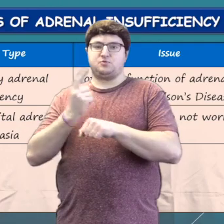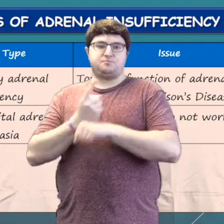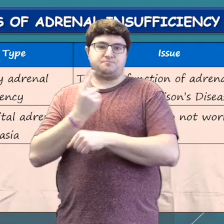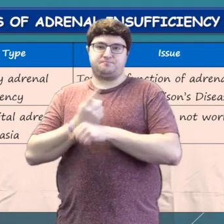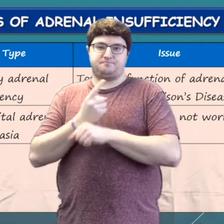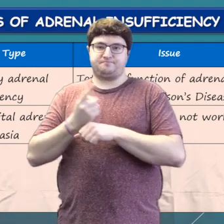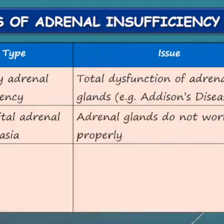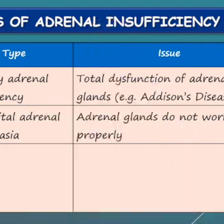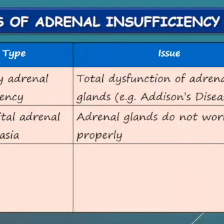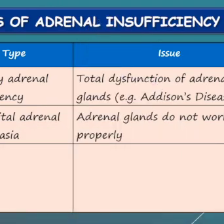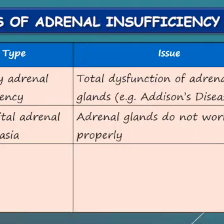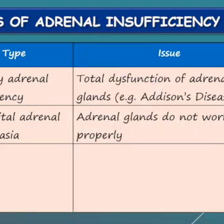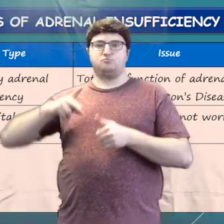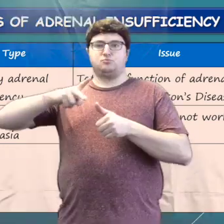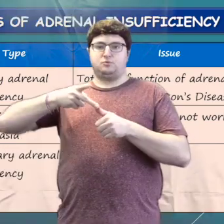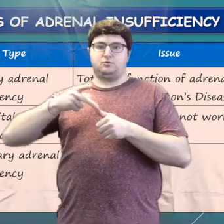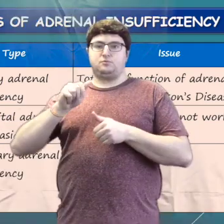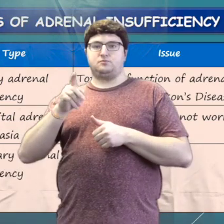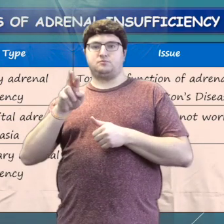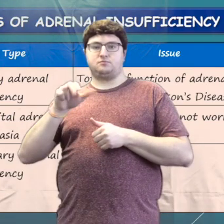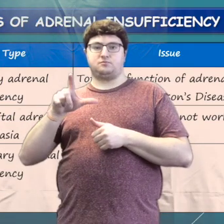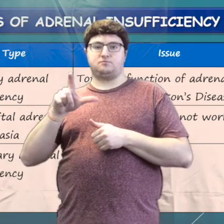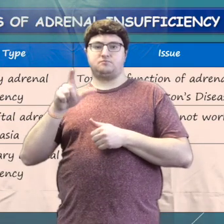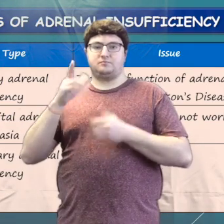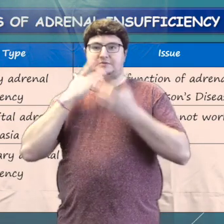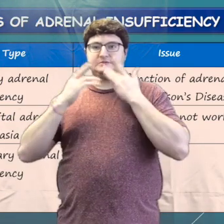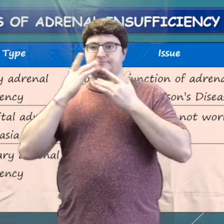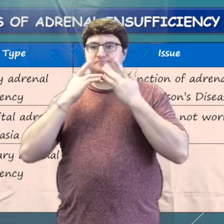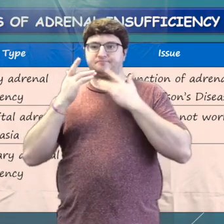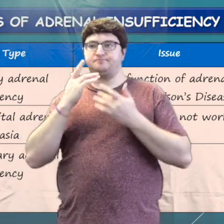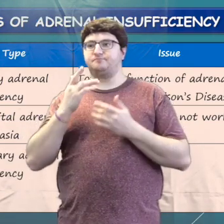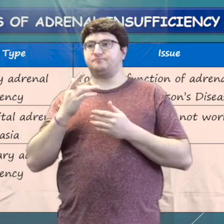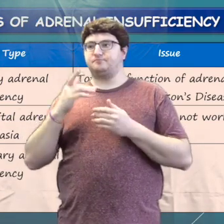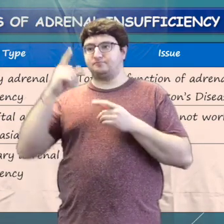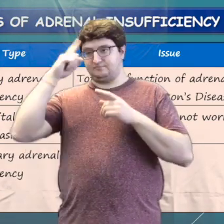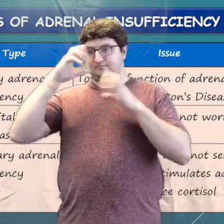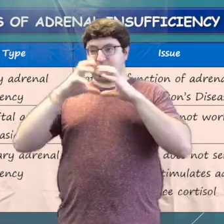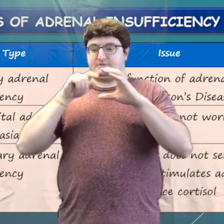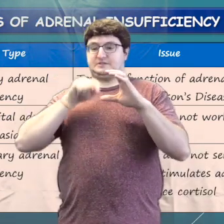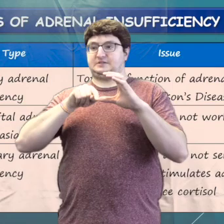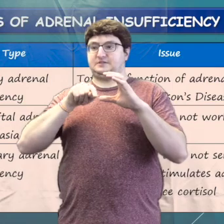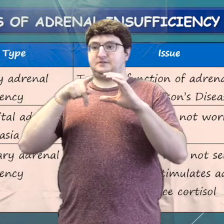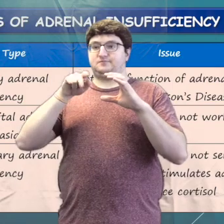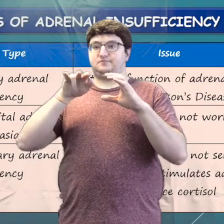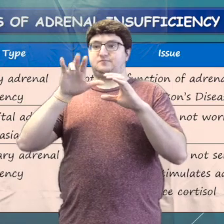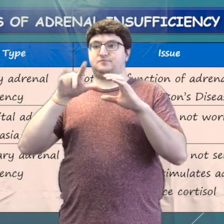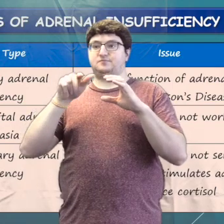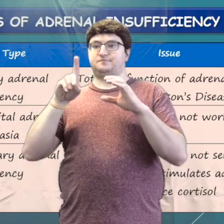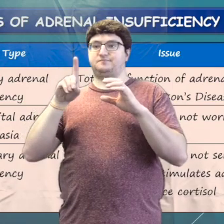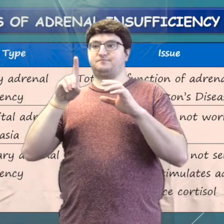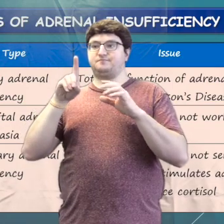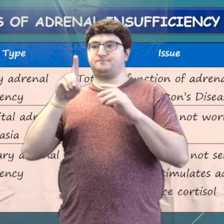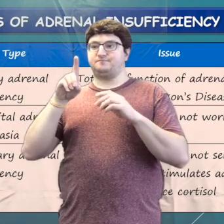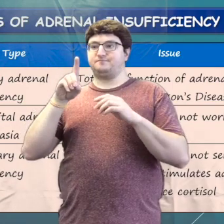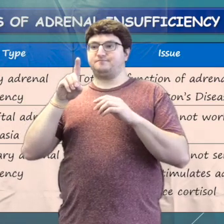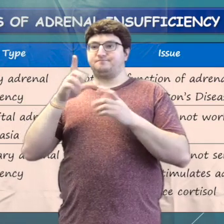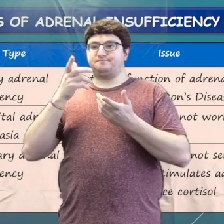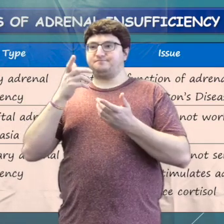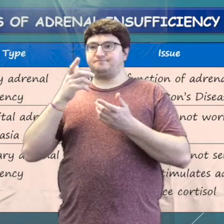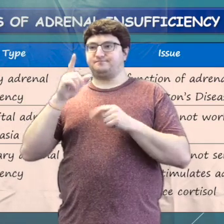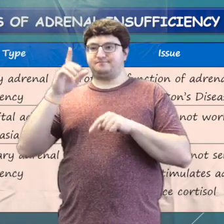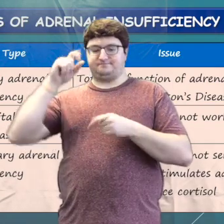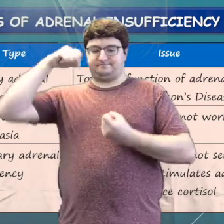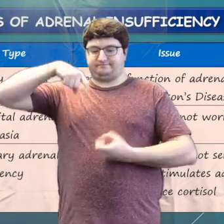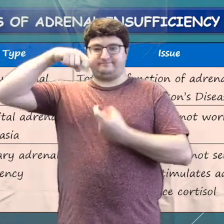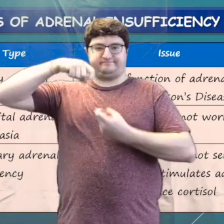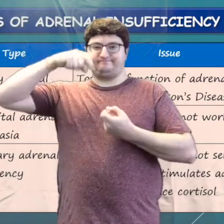properly. With secondary adrenal insufficiency, the pituitary gland does not send the hormone